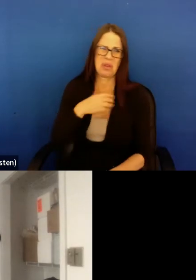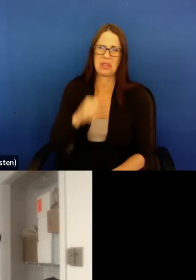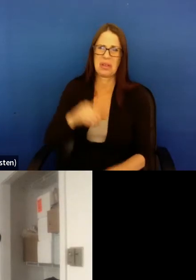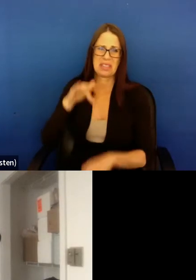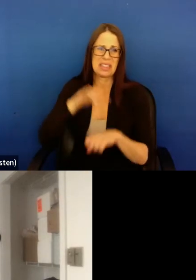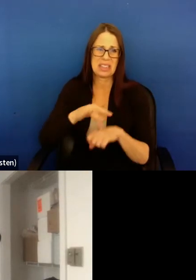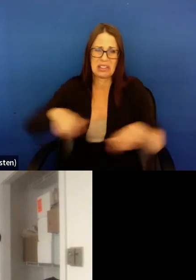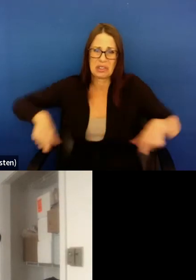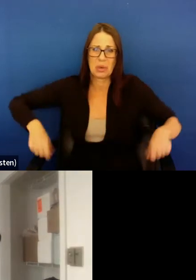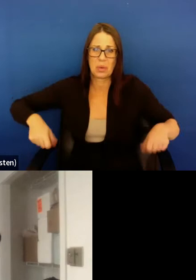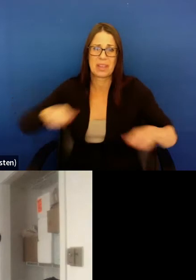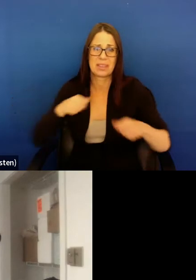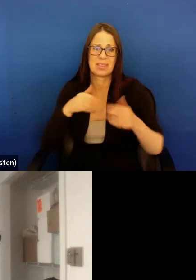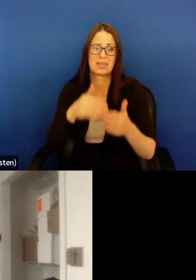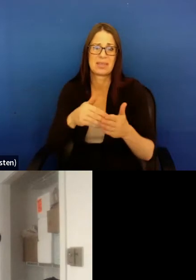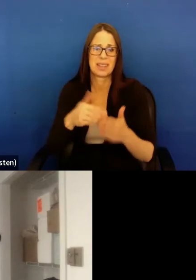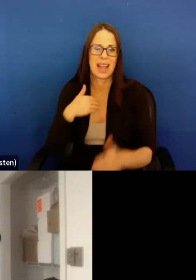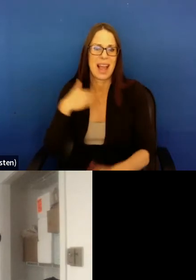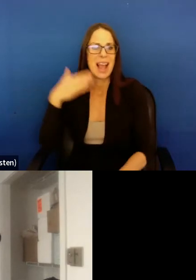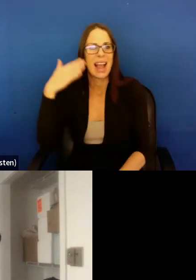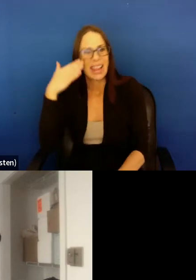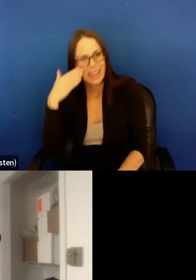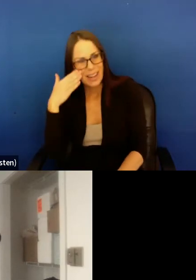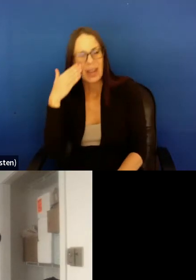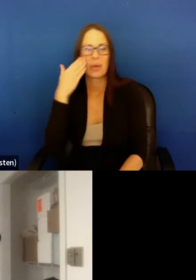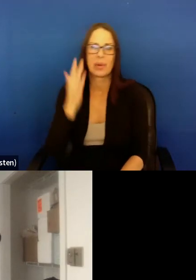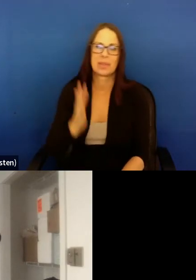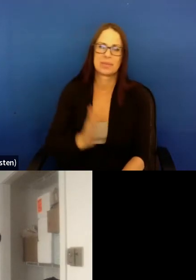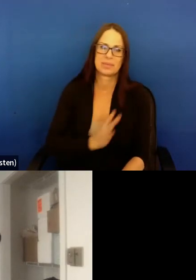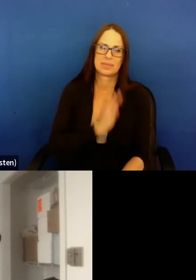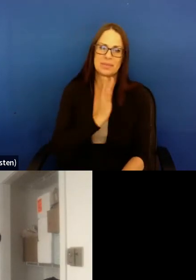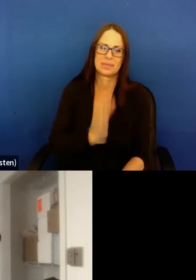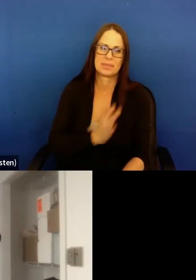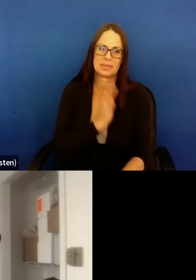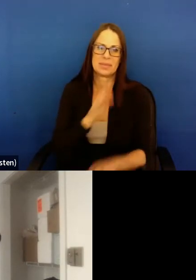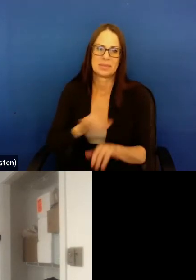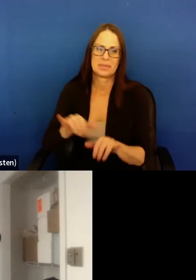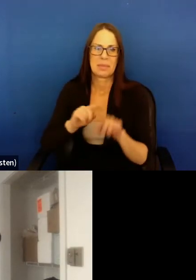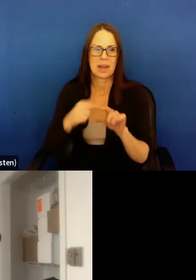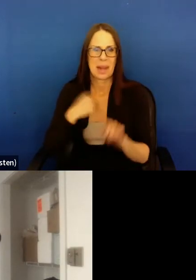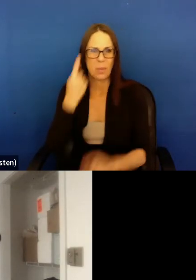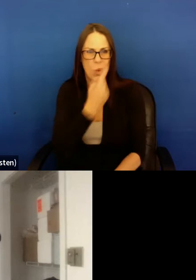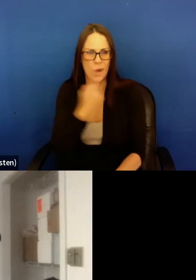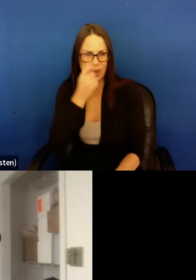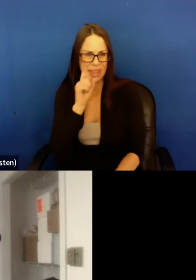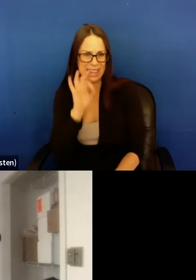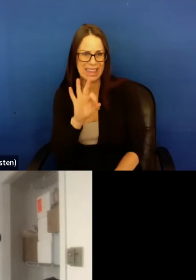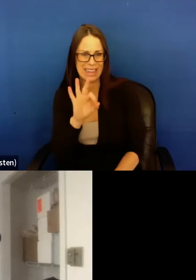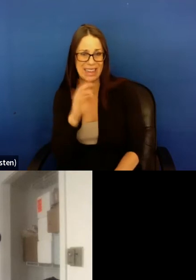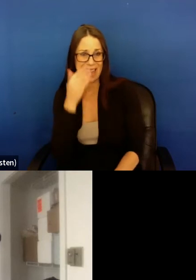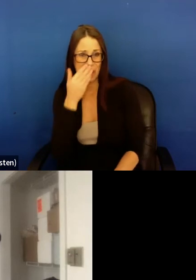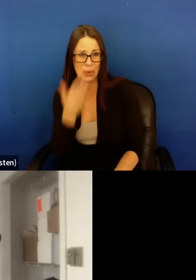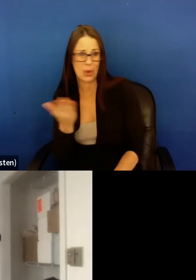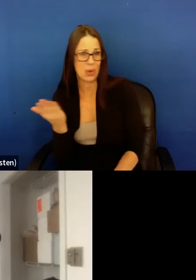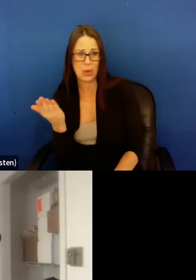So I know it's a common occurrence in Boston, but I was just wondering if, I don't know what